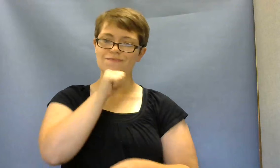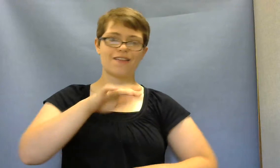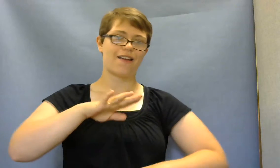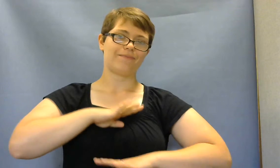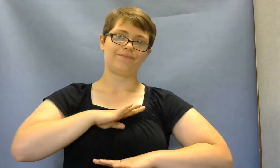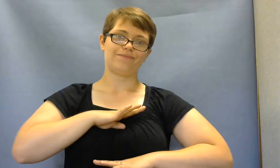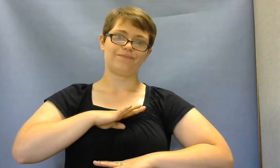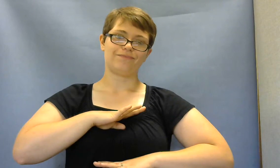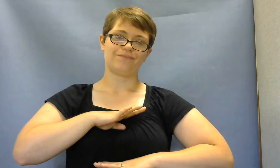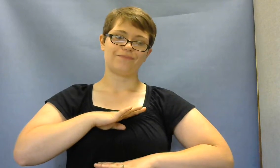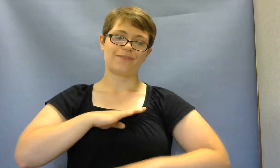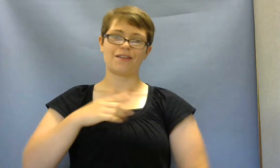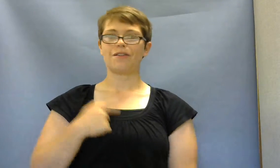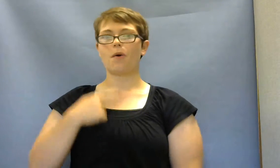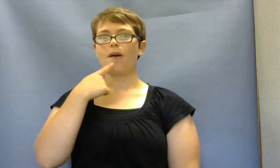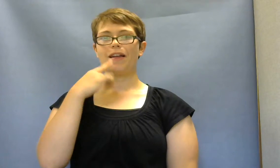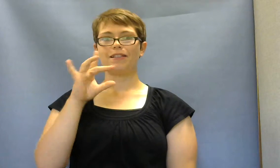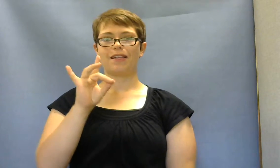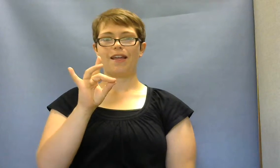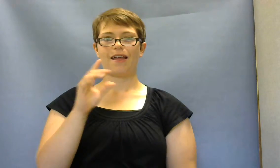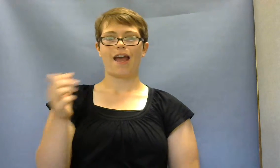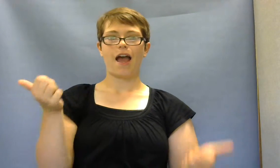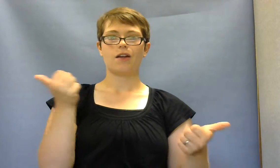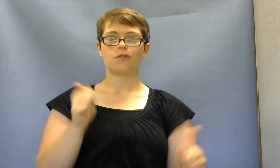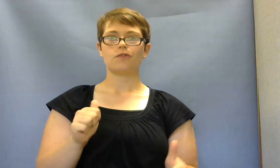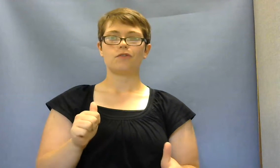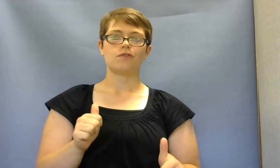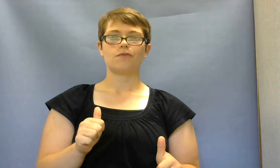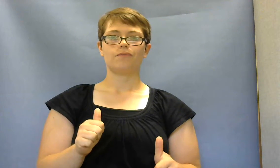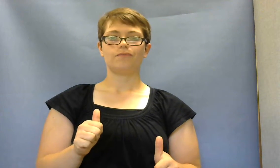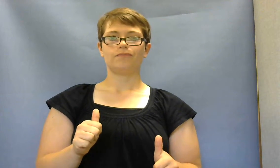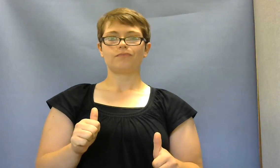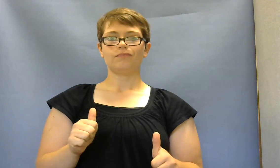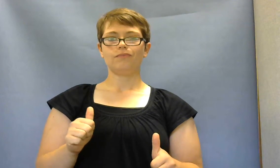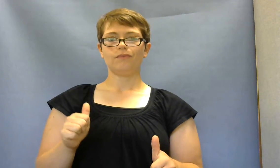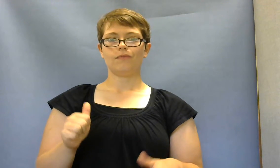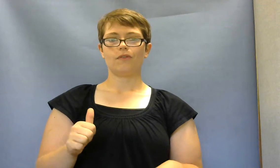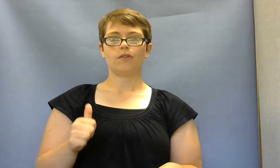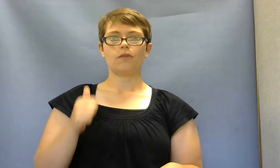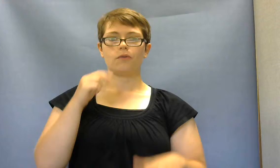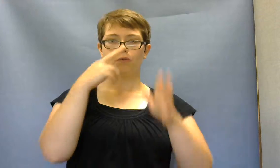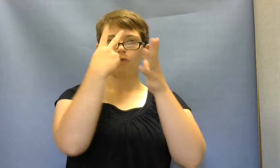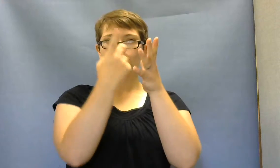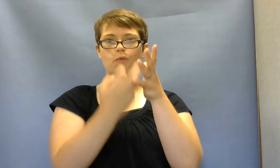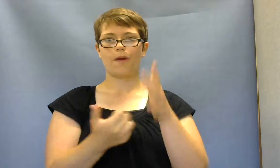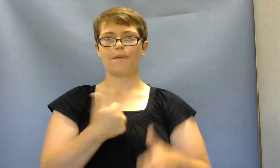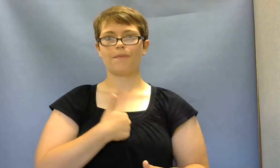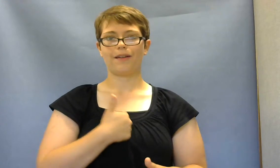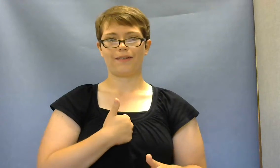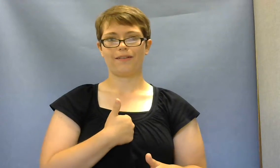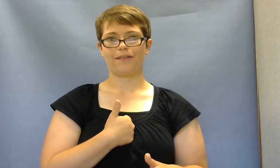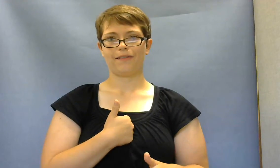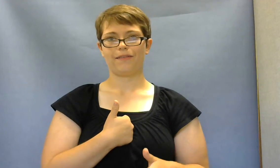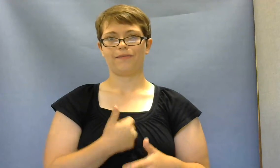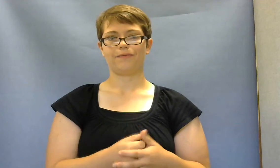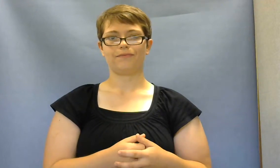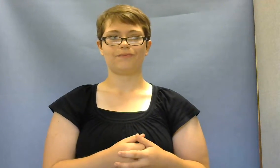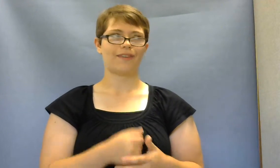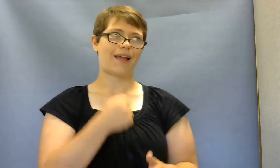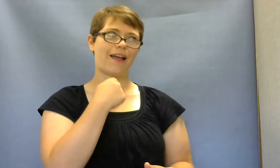15 centimeters of water in my home. I told my dad I just wanted to relax. Really, I wanted to end my